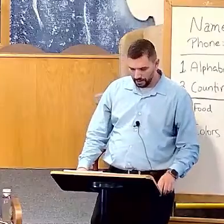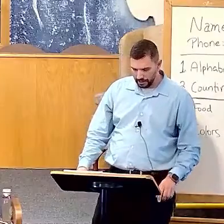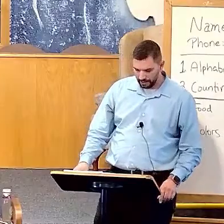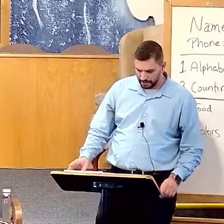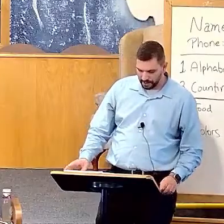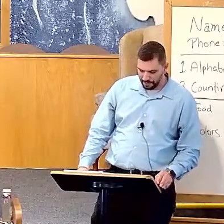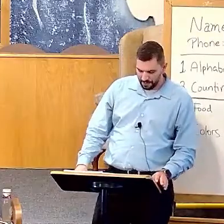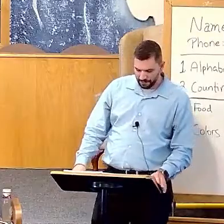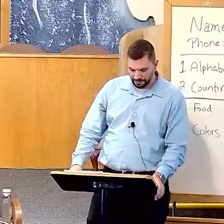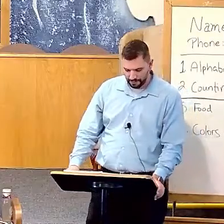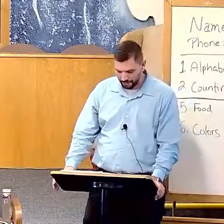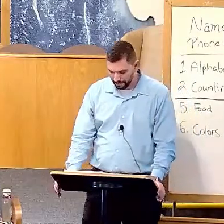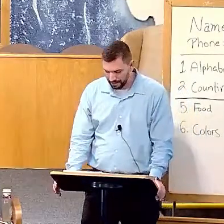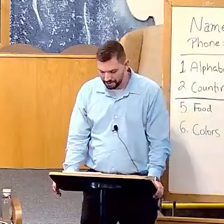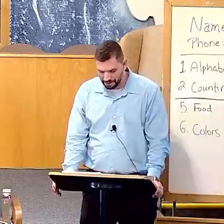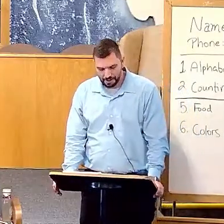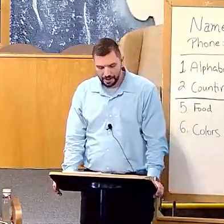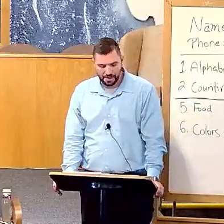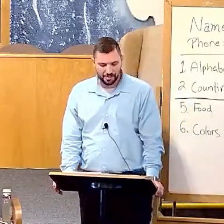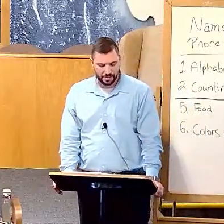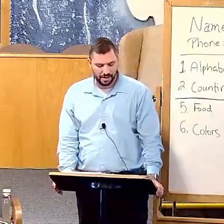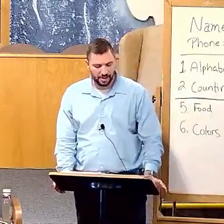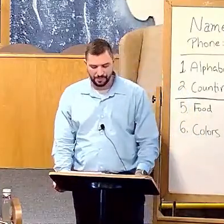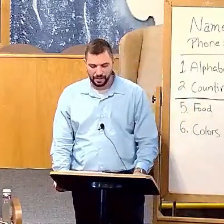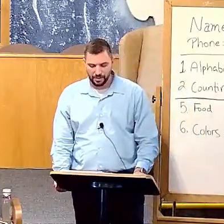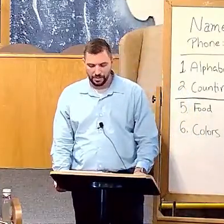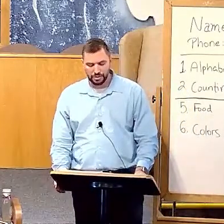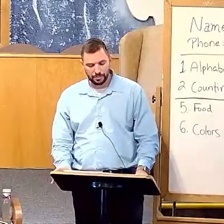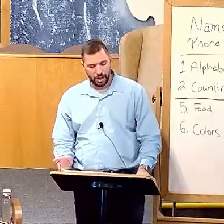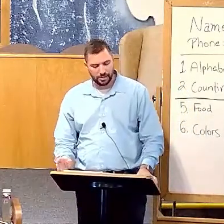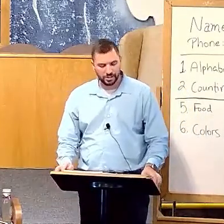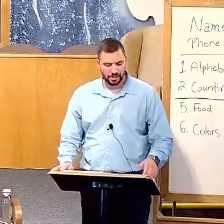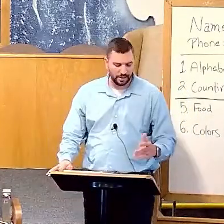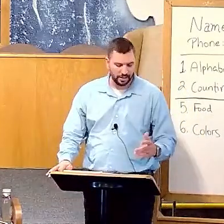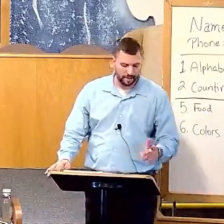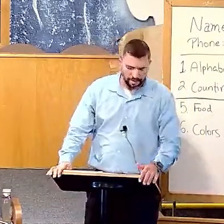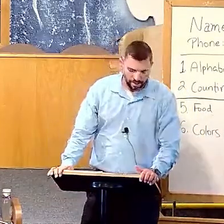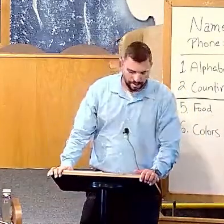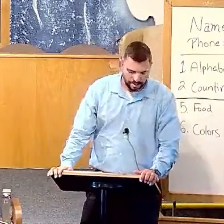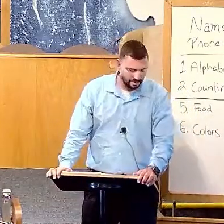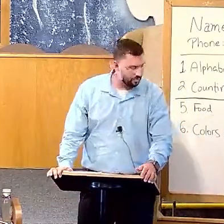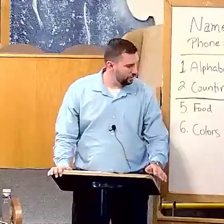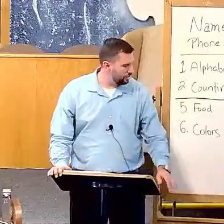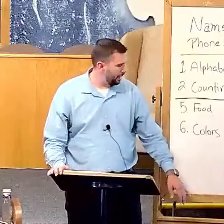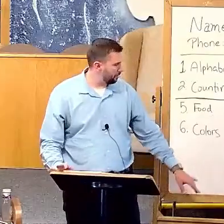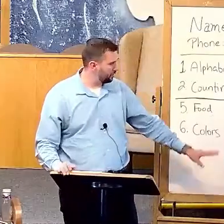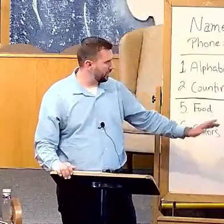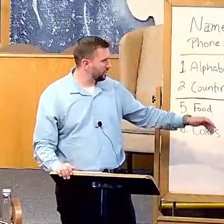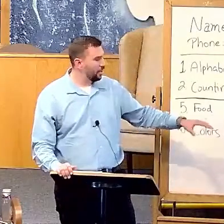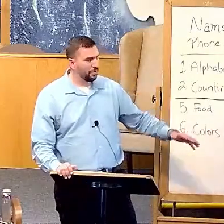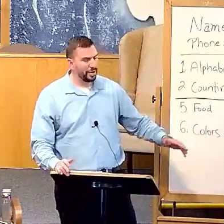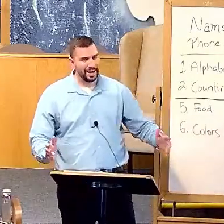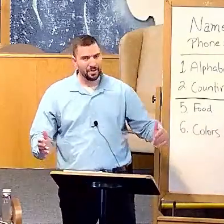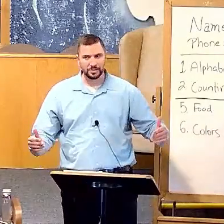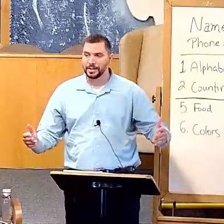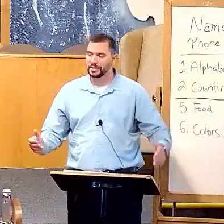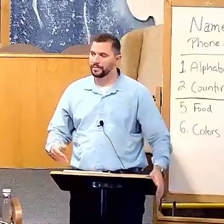The top of page 33. Do some colors, and then we'll do some animals next. Right now, it's basic